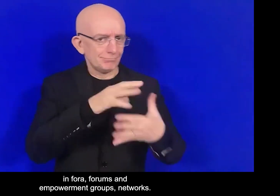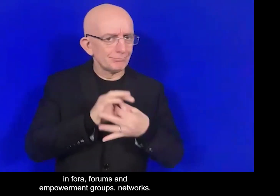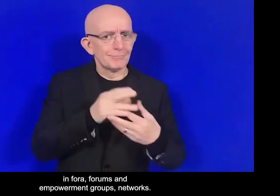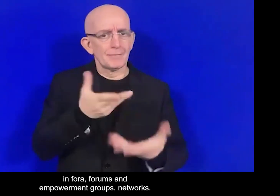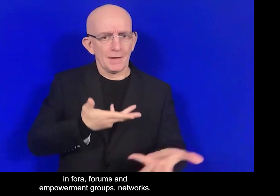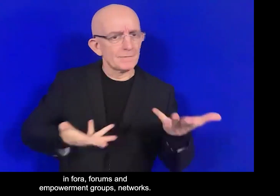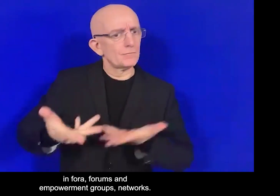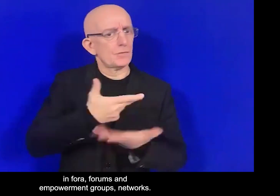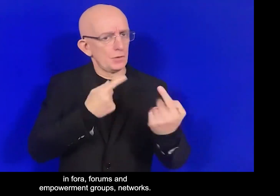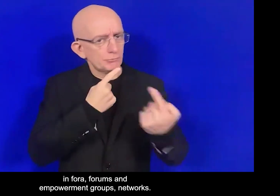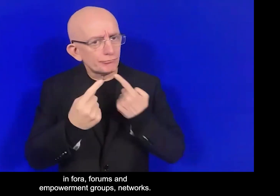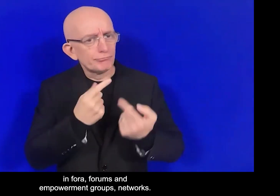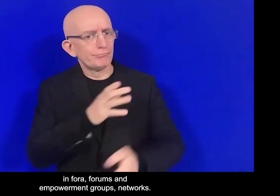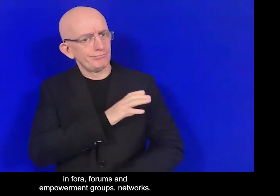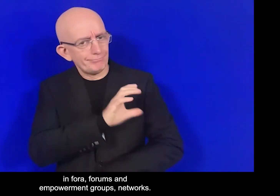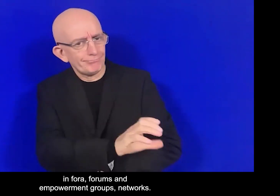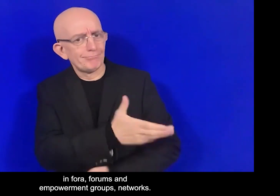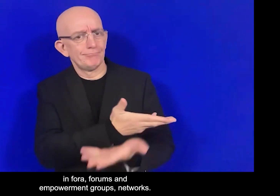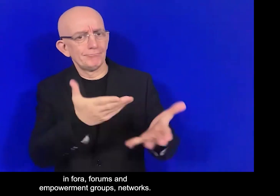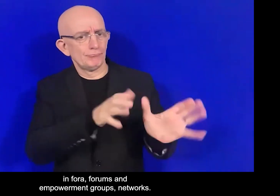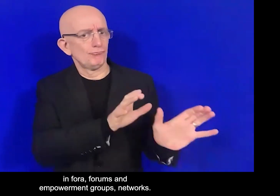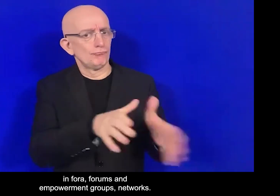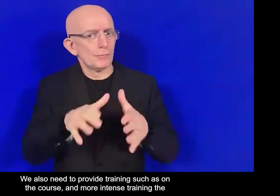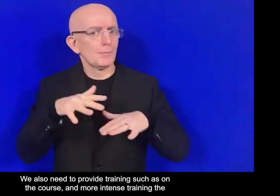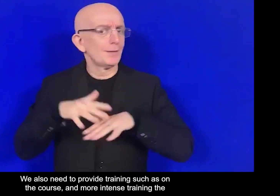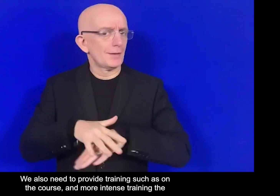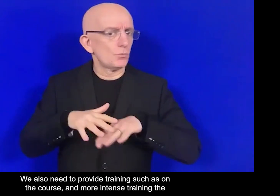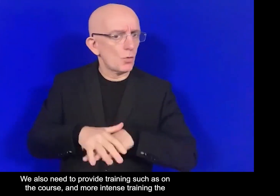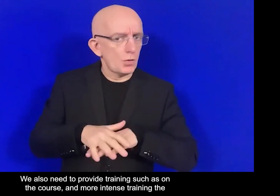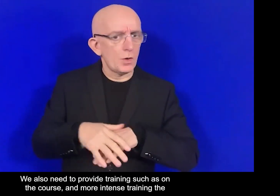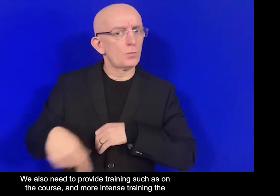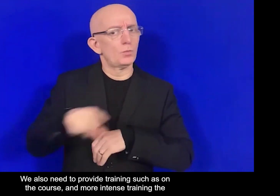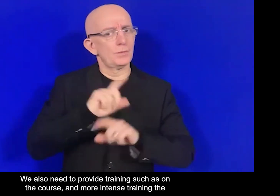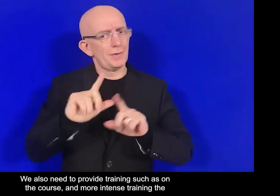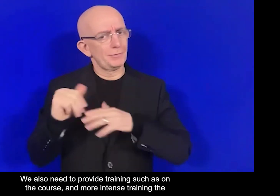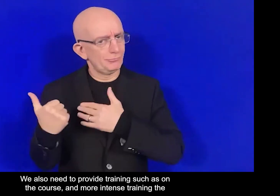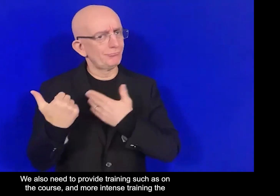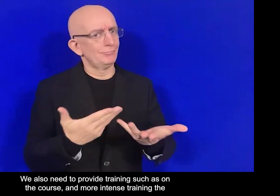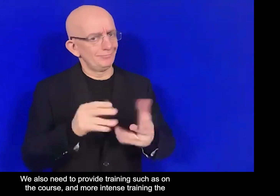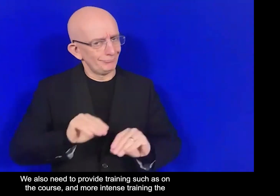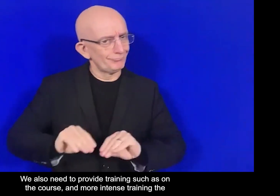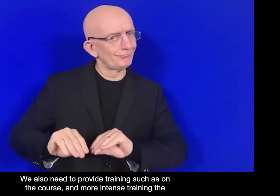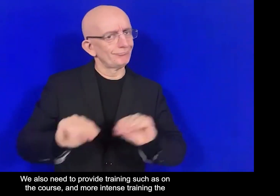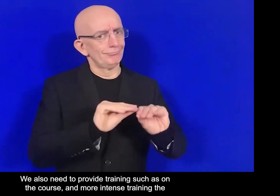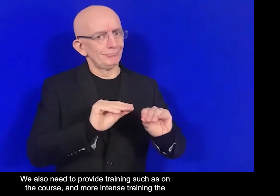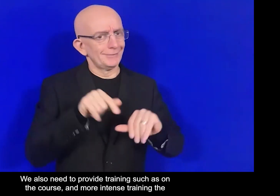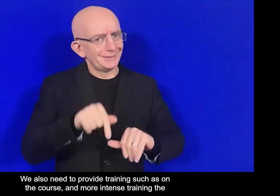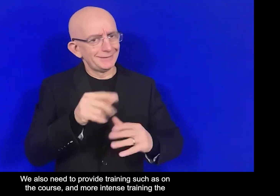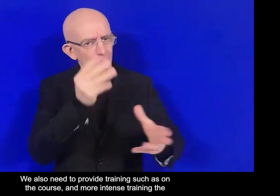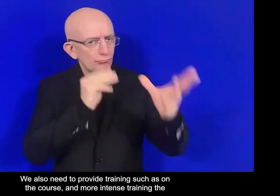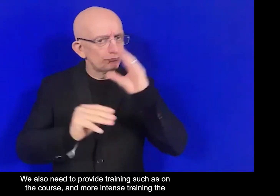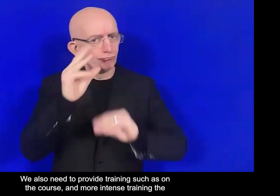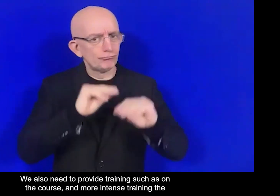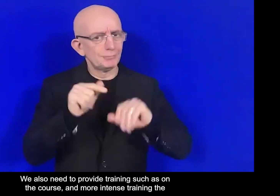forums, and empowerment groups, networks, to provide. We also need to provide training, such as on the